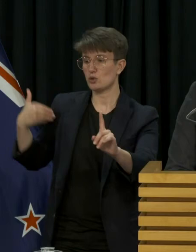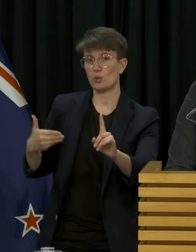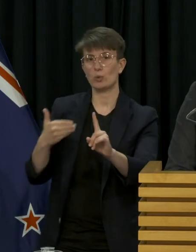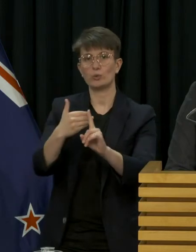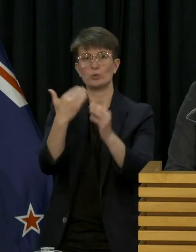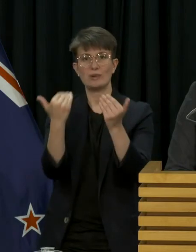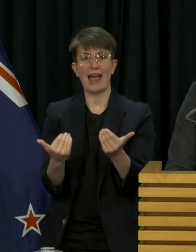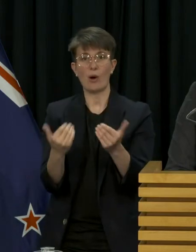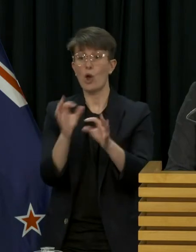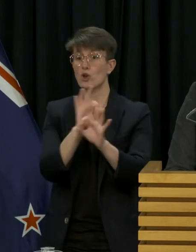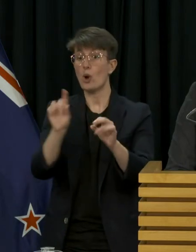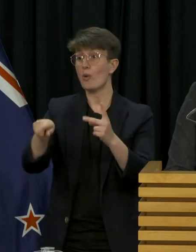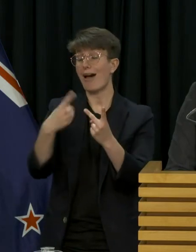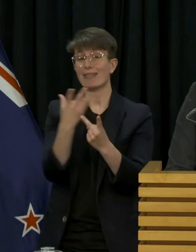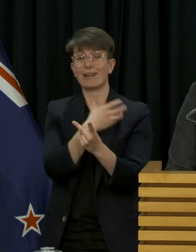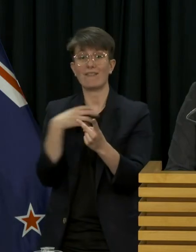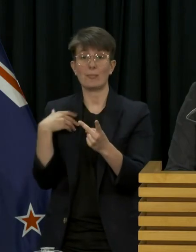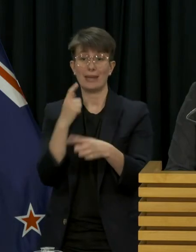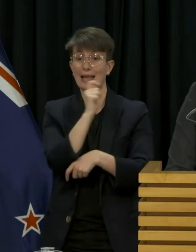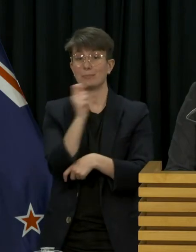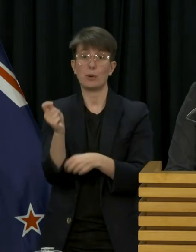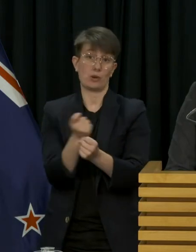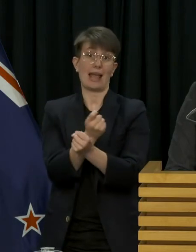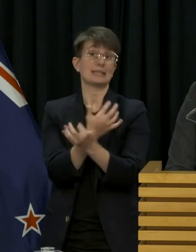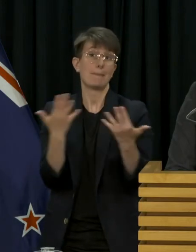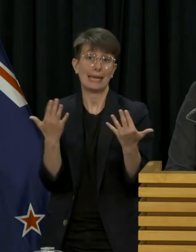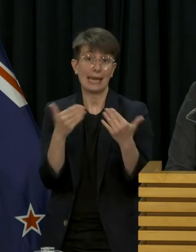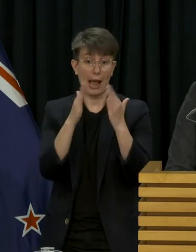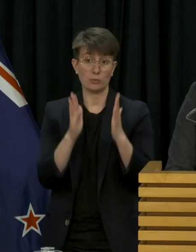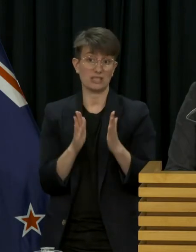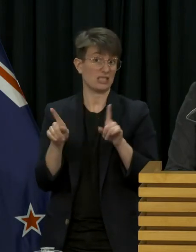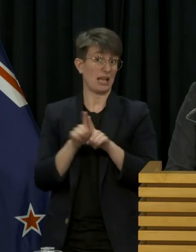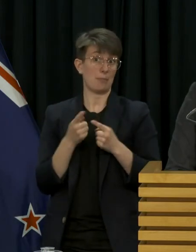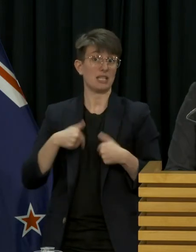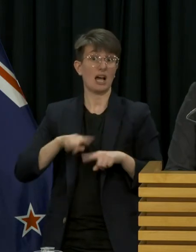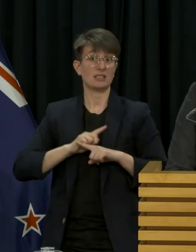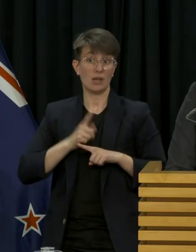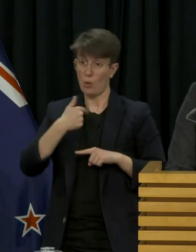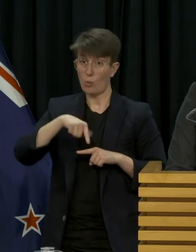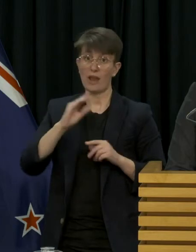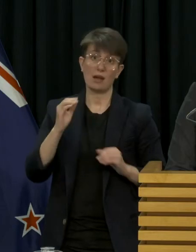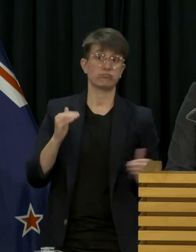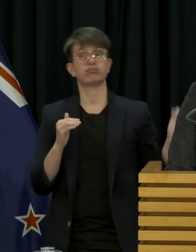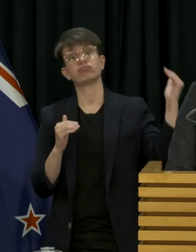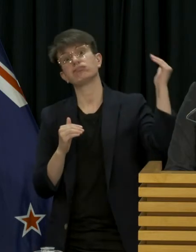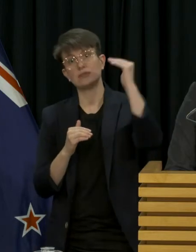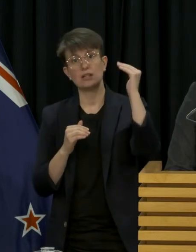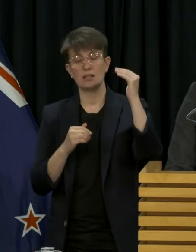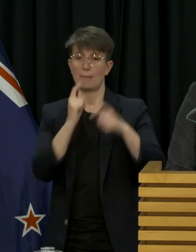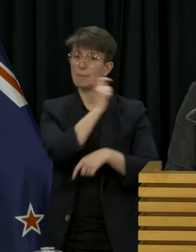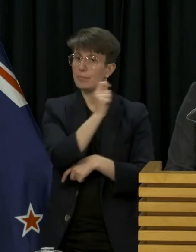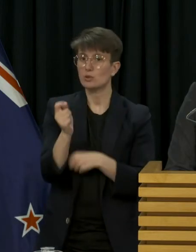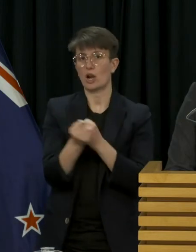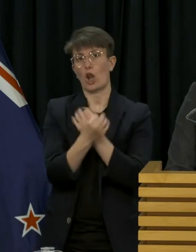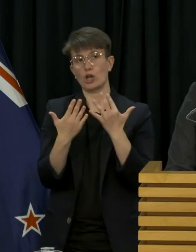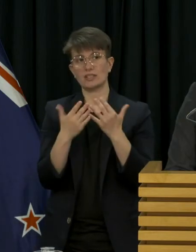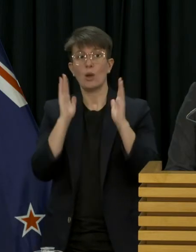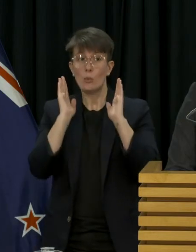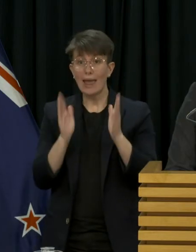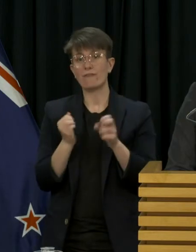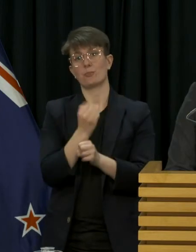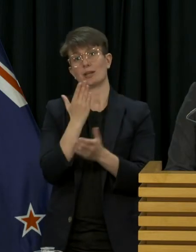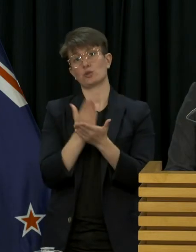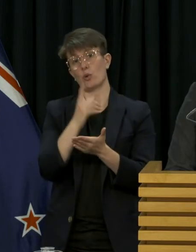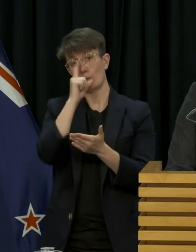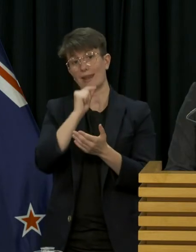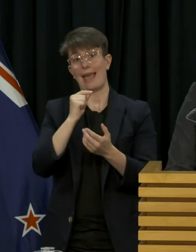workforce constraints that we have and the capacity we have to even push it out to where we are. We have to make sure we can deliver on what we are investing in. Look